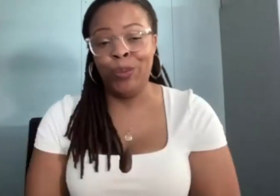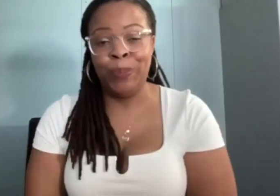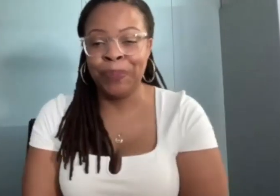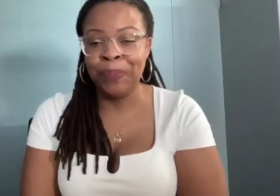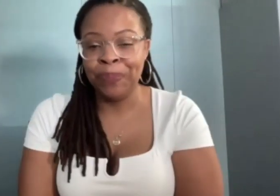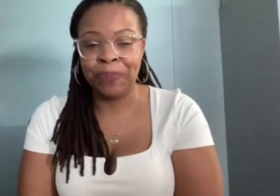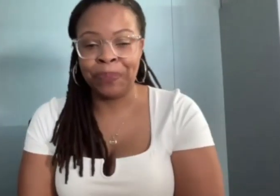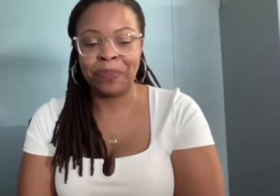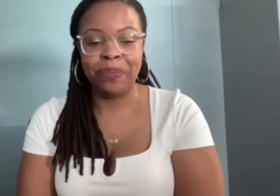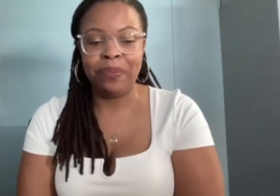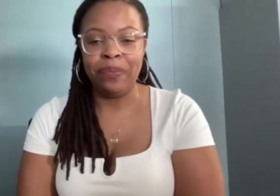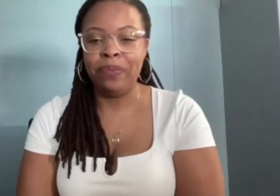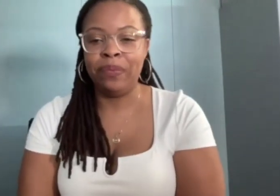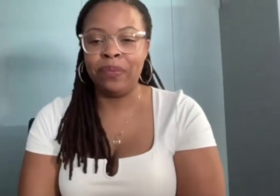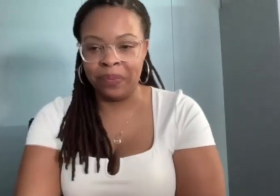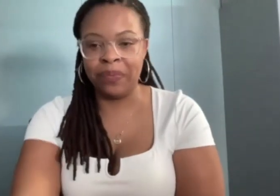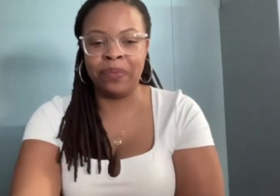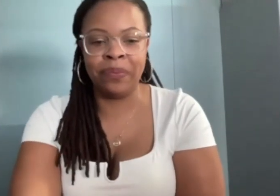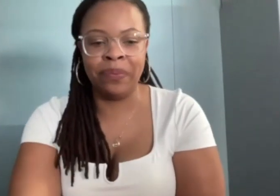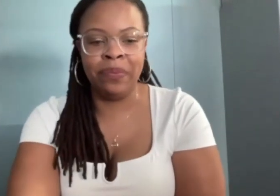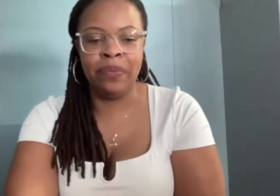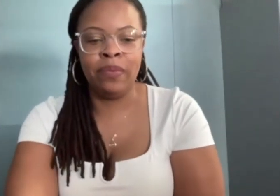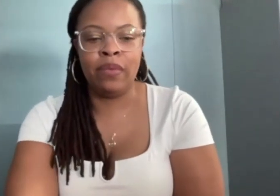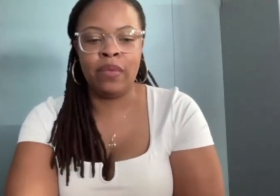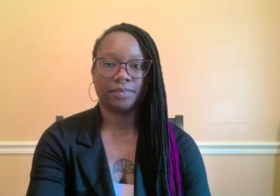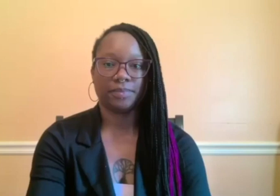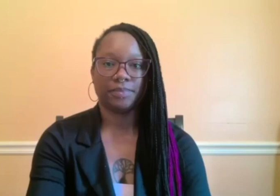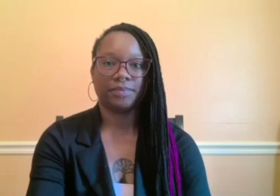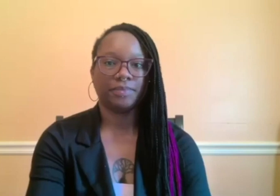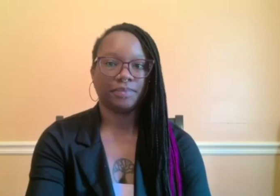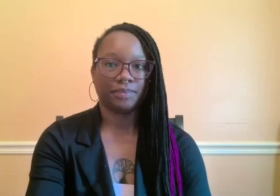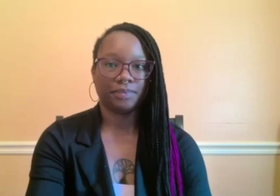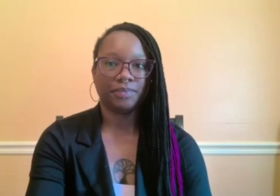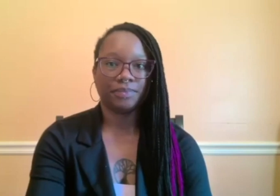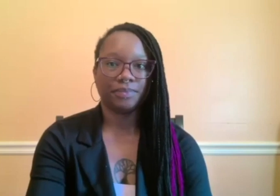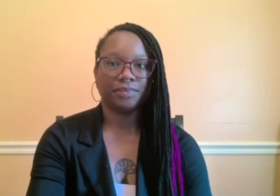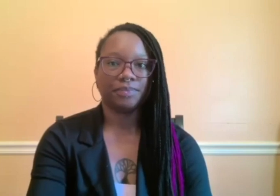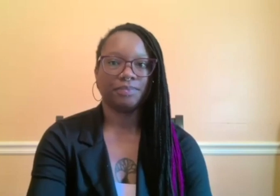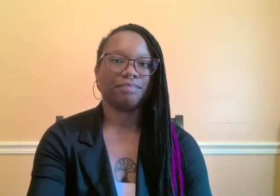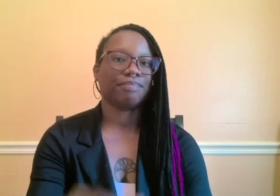a multiplicity of views when we're making decisions.